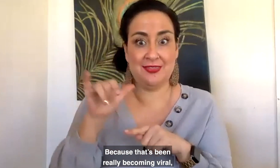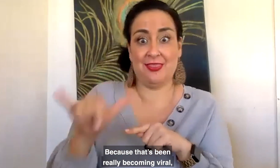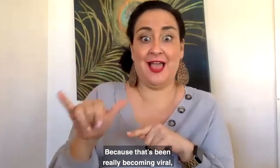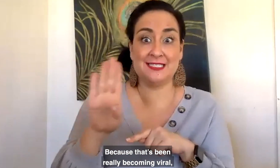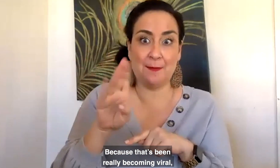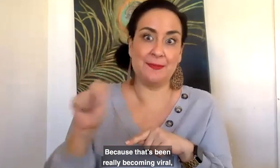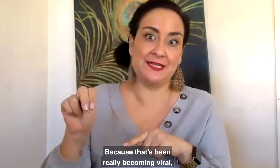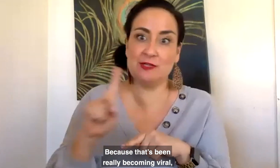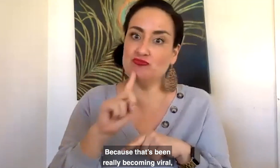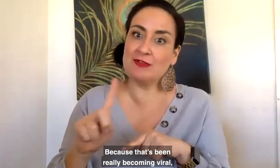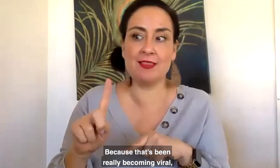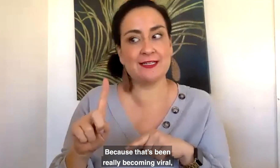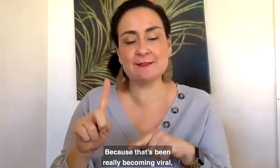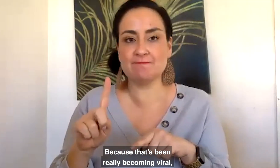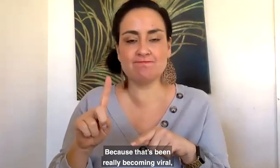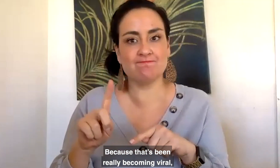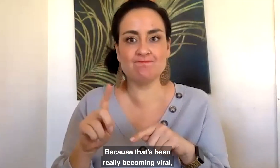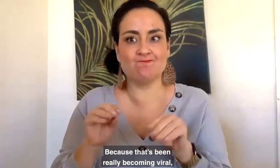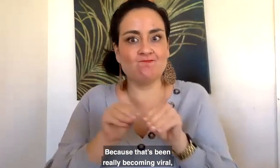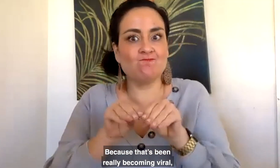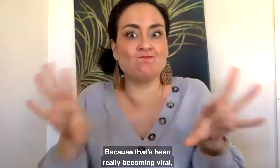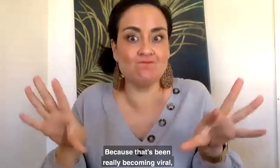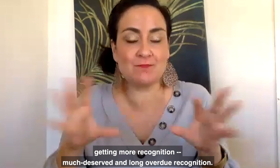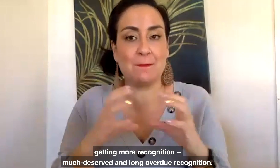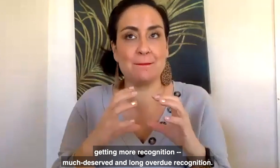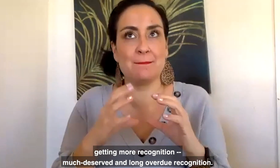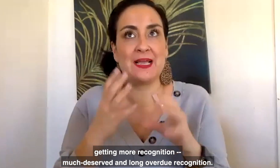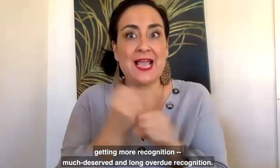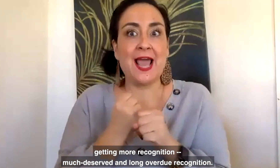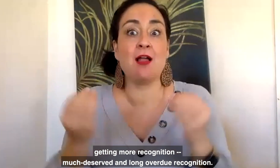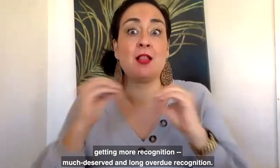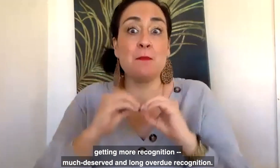ASL, BSL. That